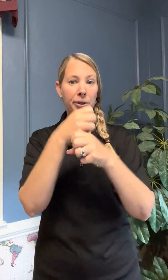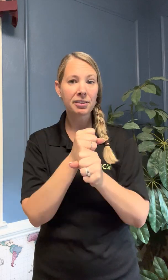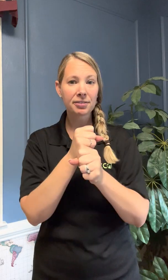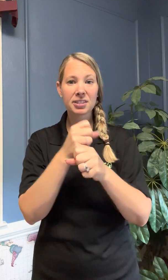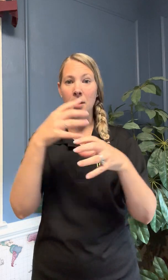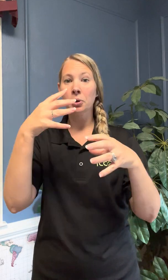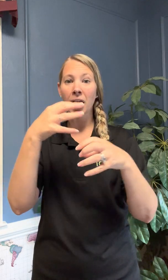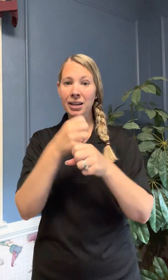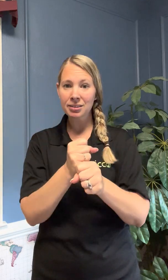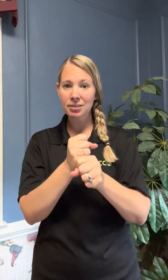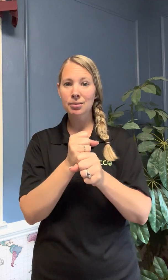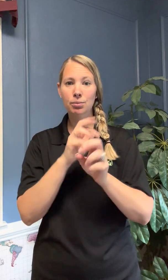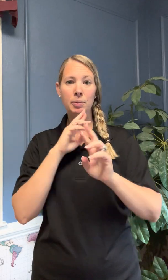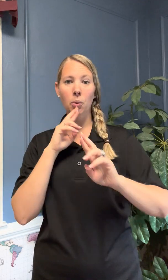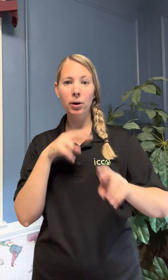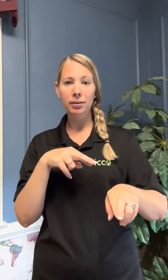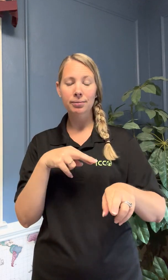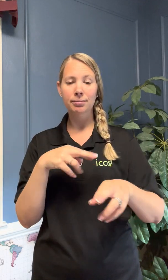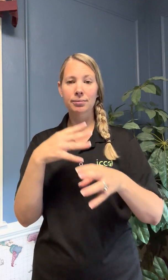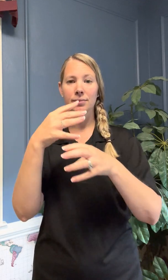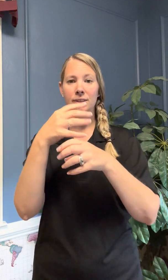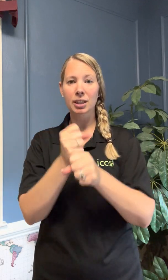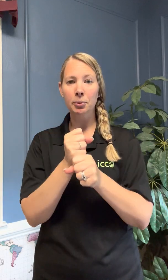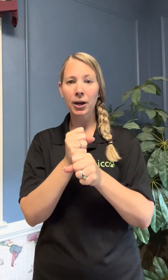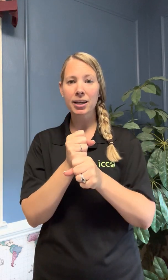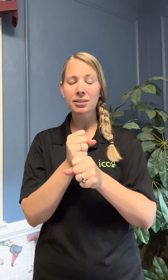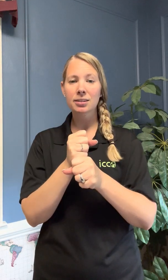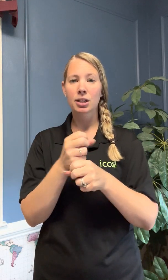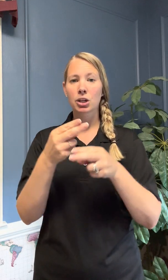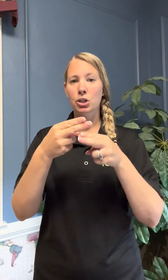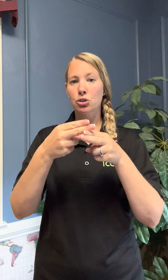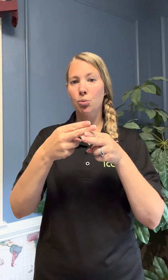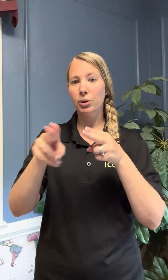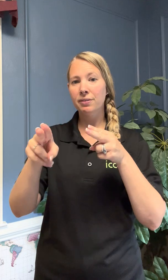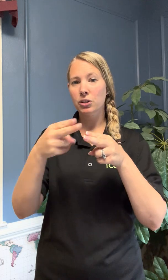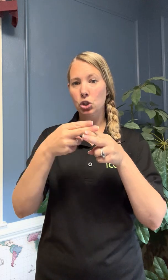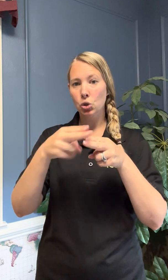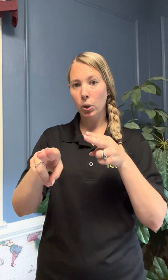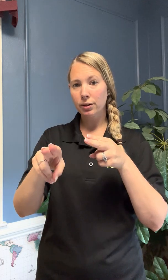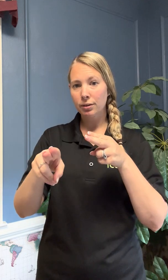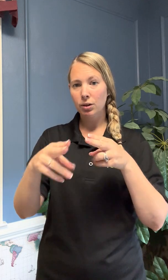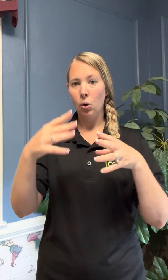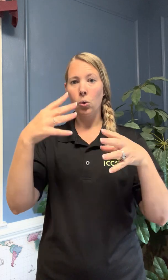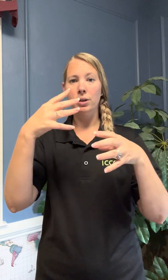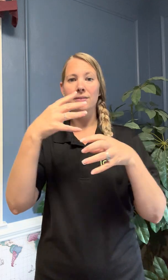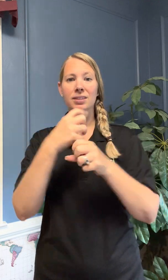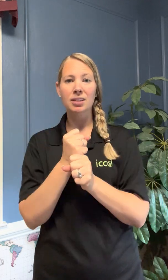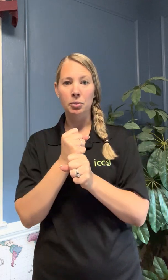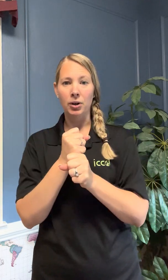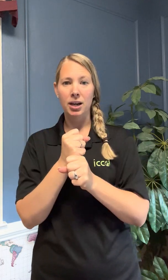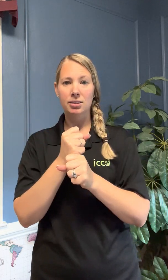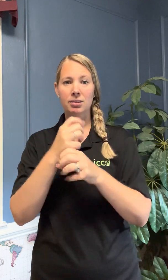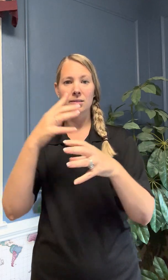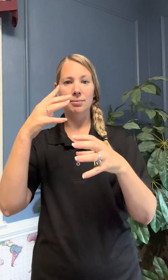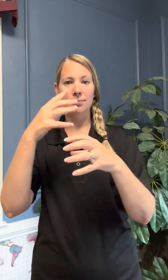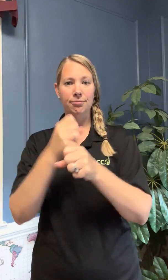brief summarized report, summarized. So brief is short or even summarized.